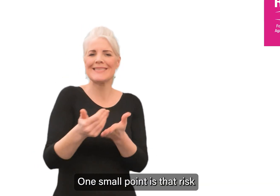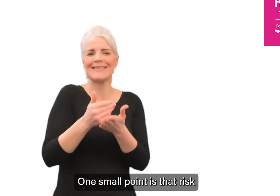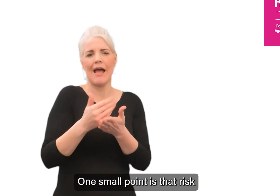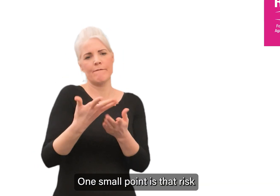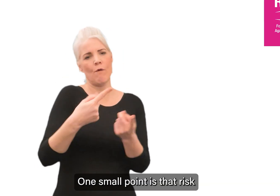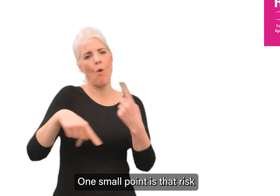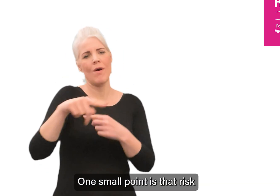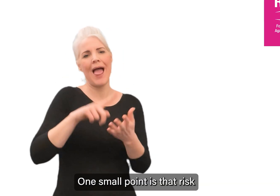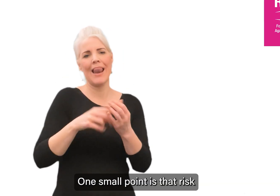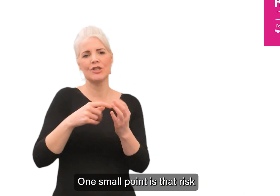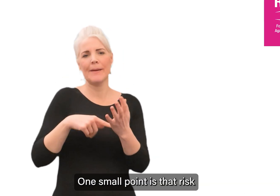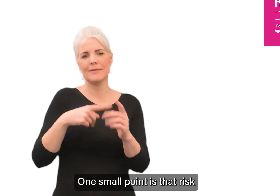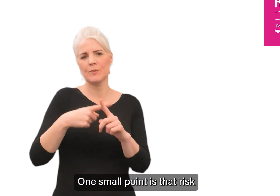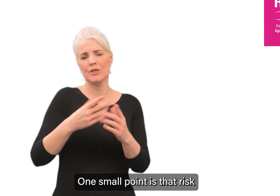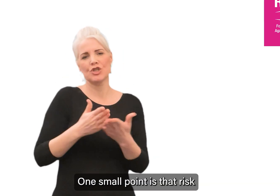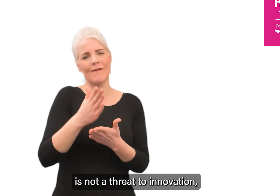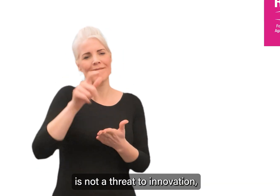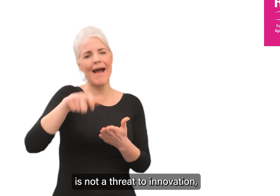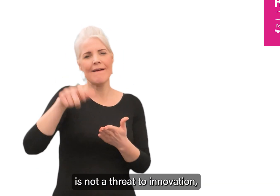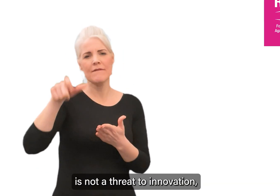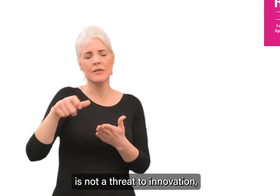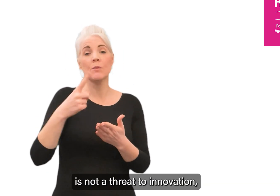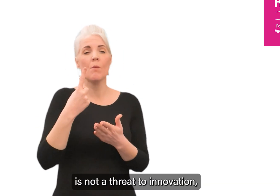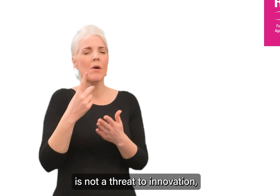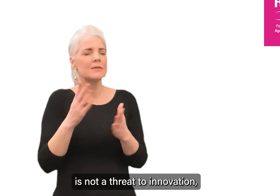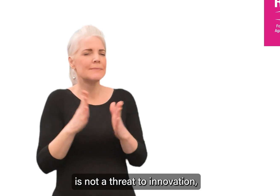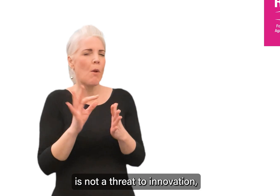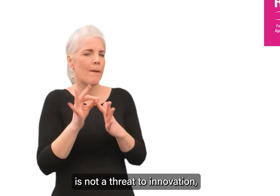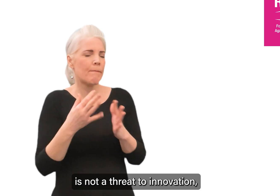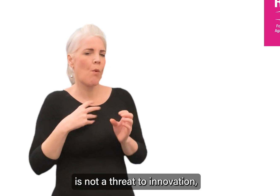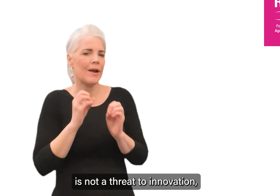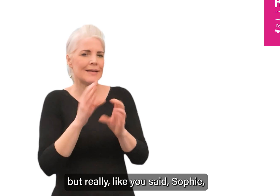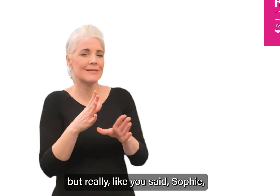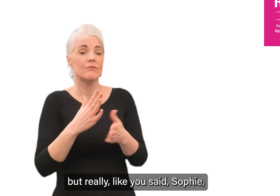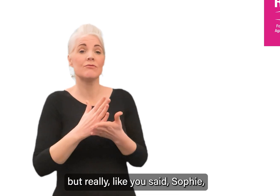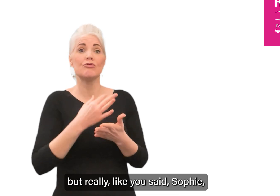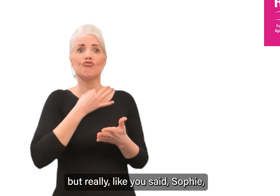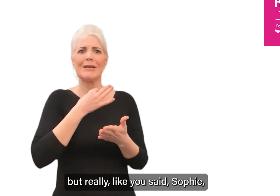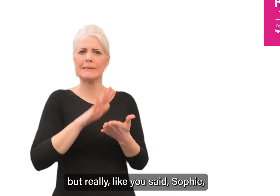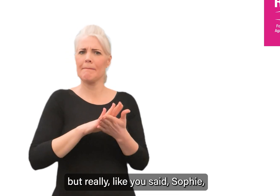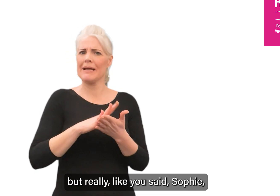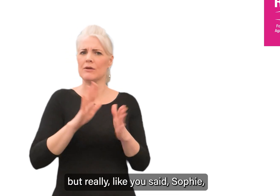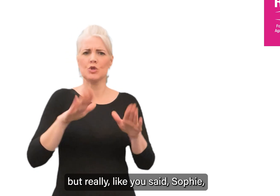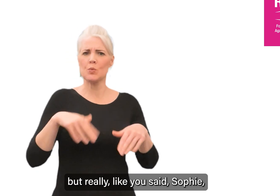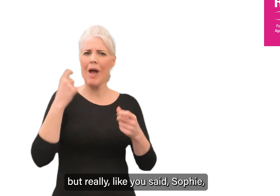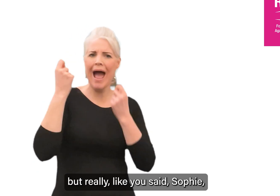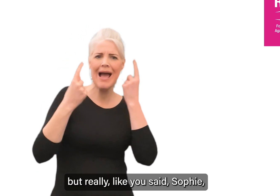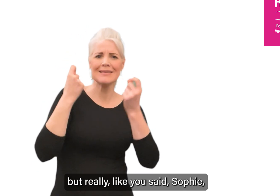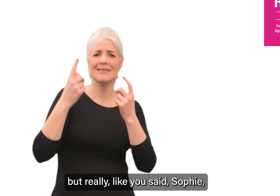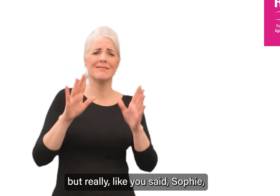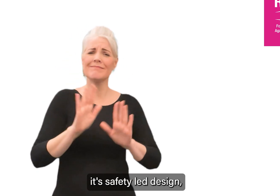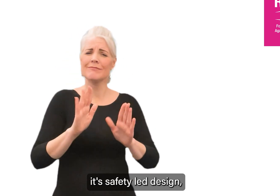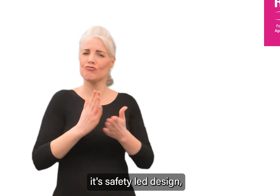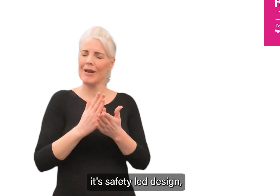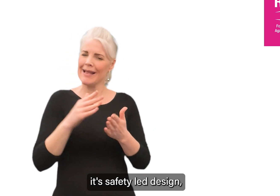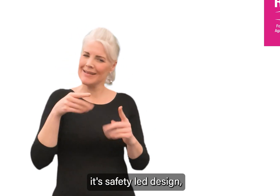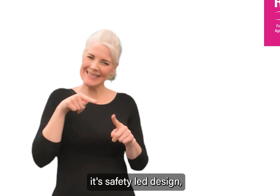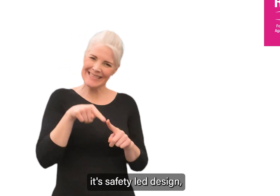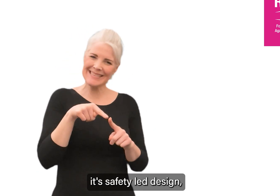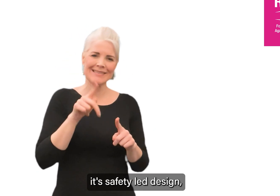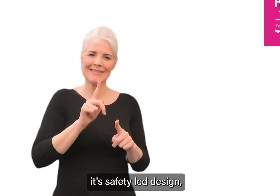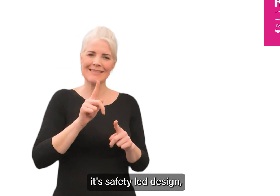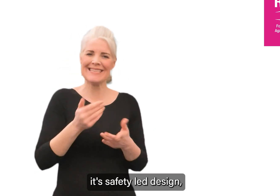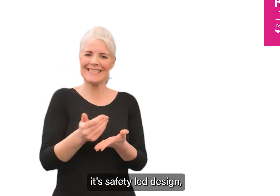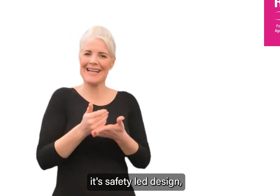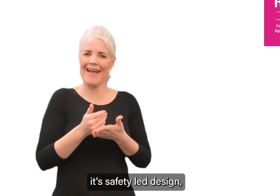One small point is that risk is not a threat to innovation, but really, like you said, Sophie, it's